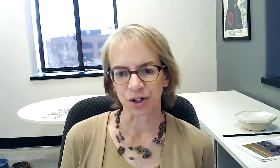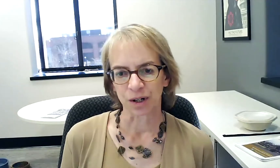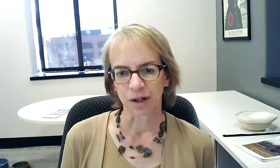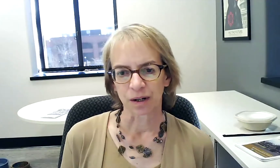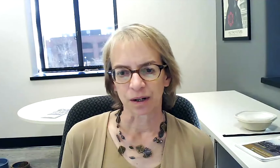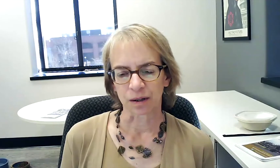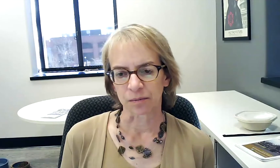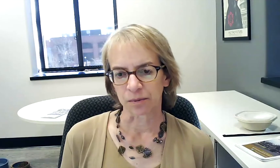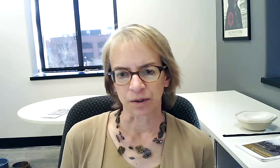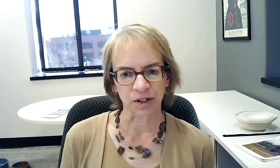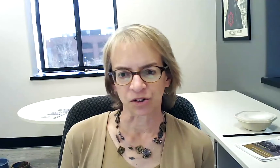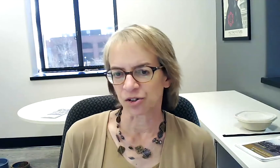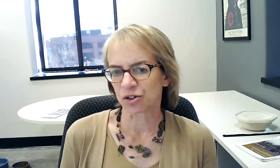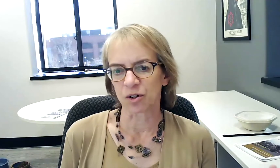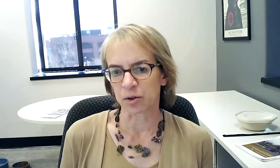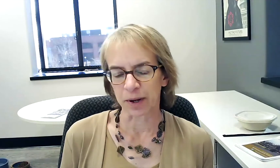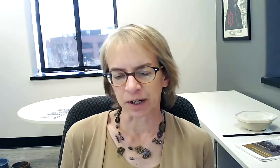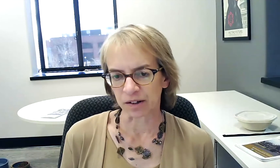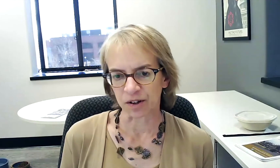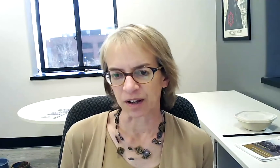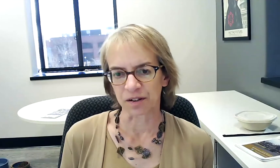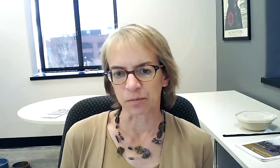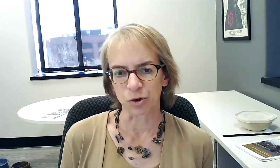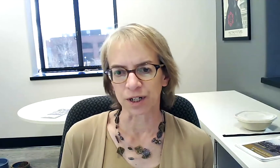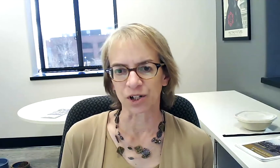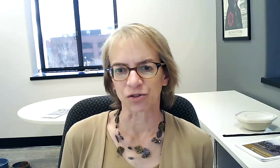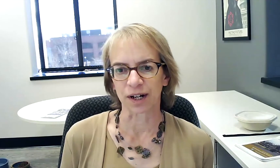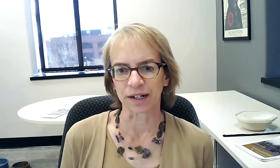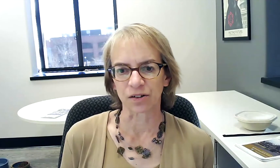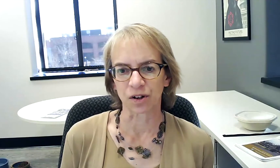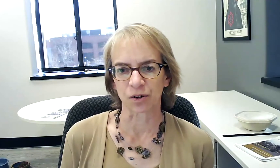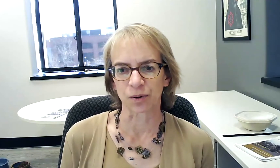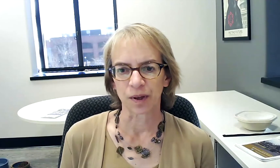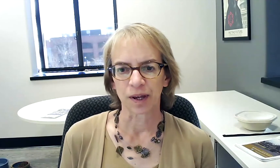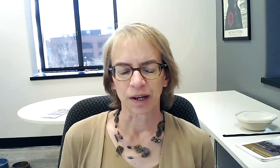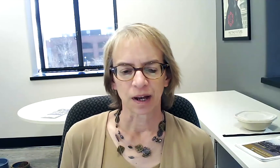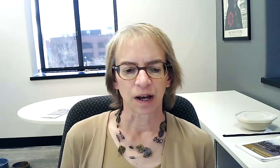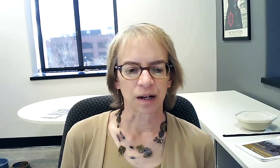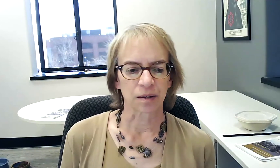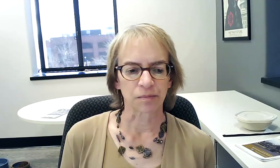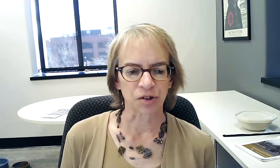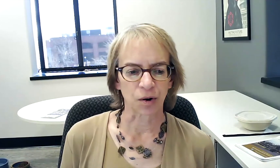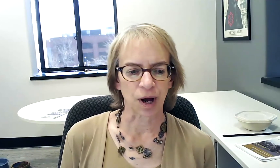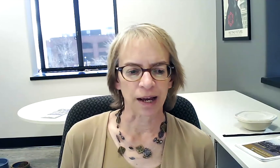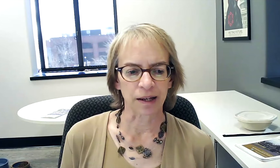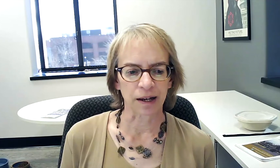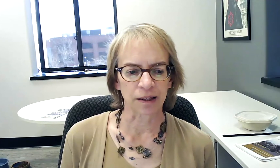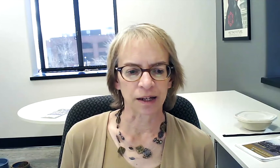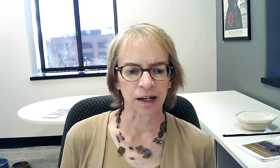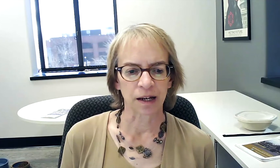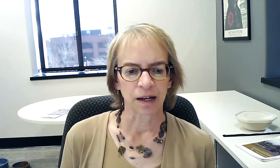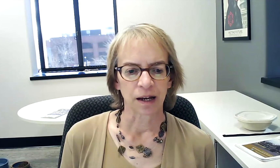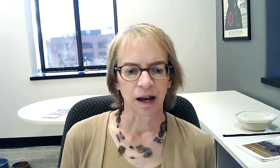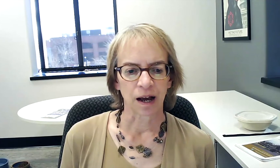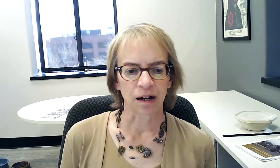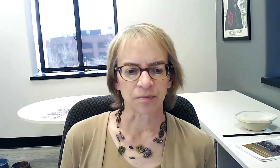manage. It's just going to depend on the size of the mortgage, right? So, I